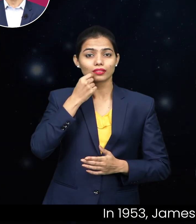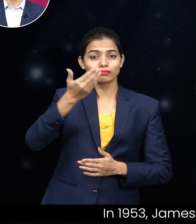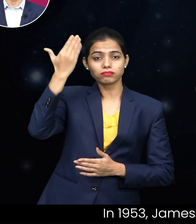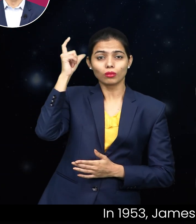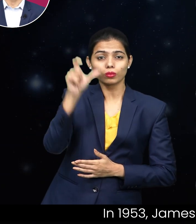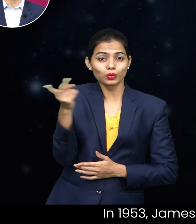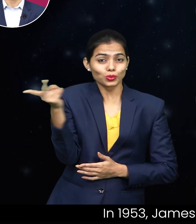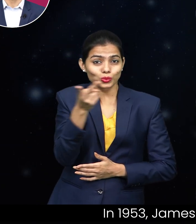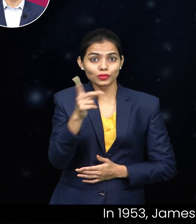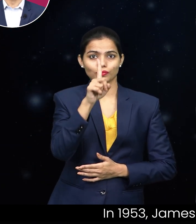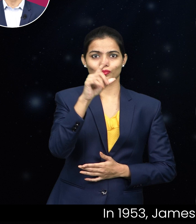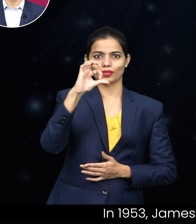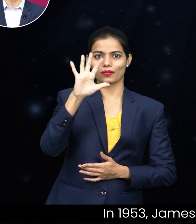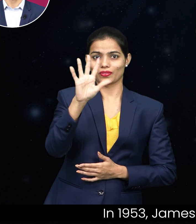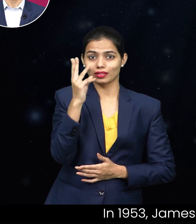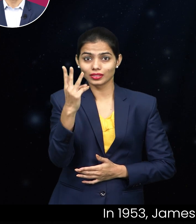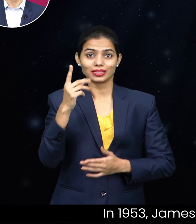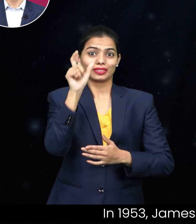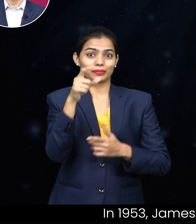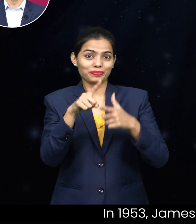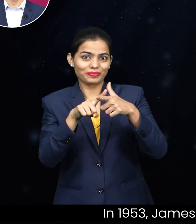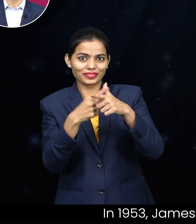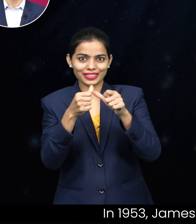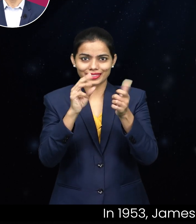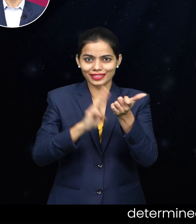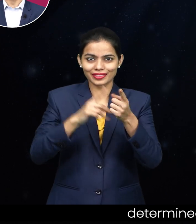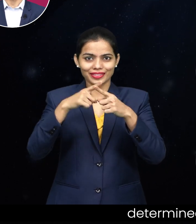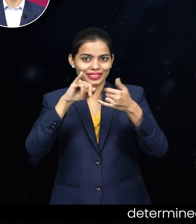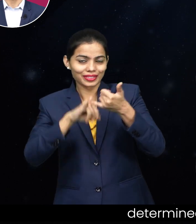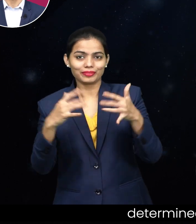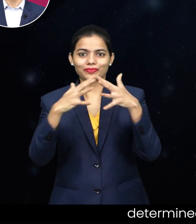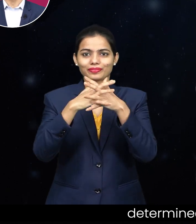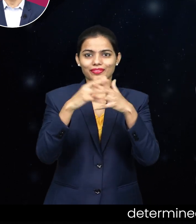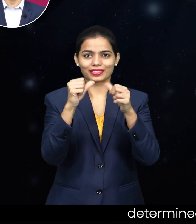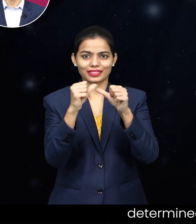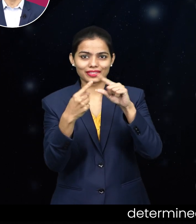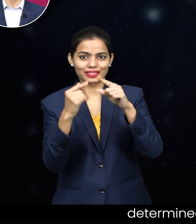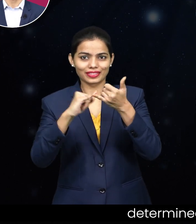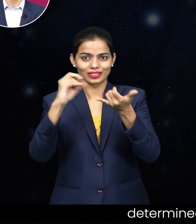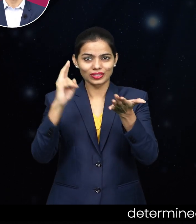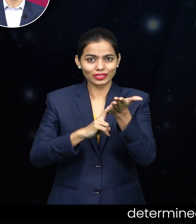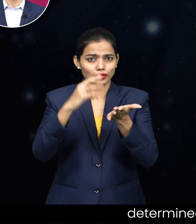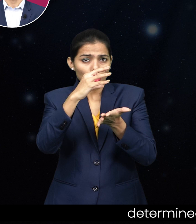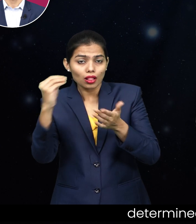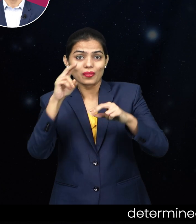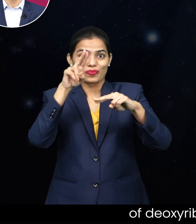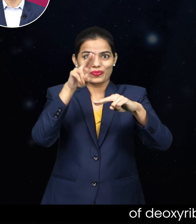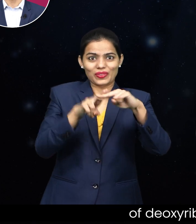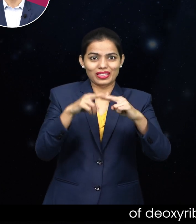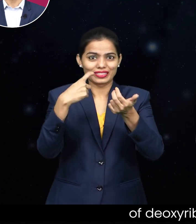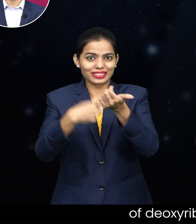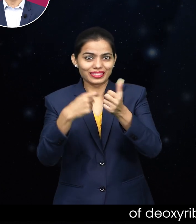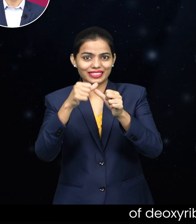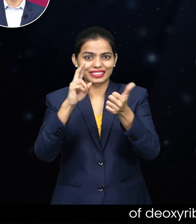In 1953, James Watson and Francis Crick determined the chemical nature